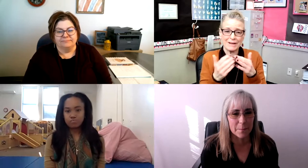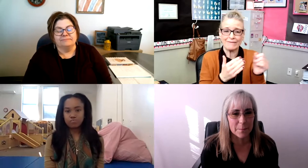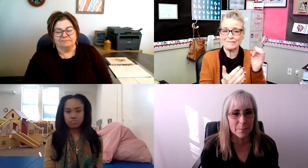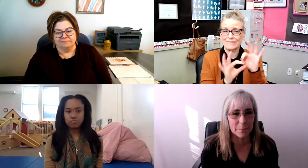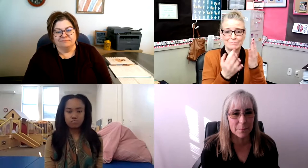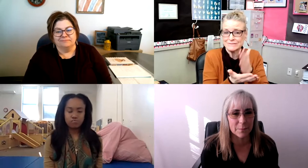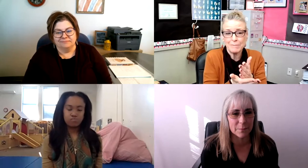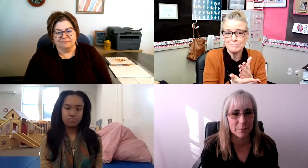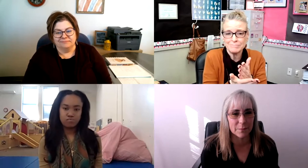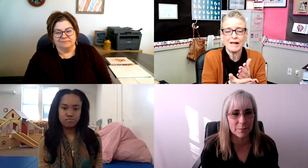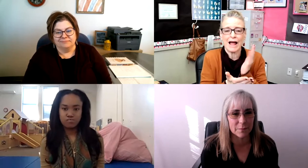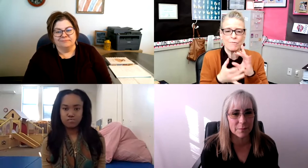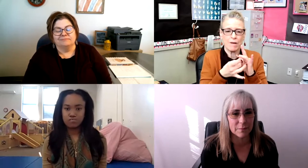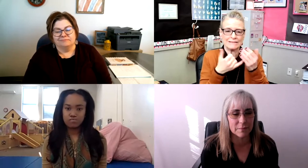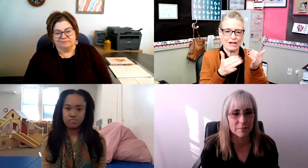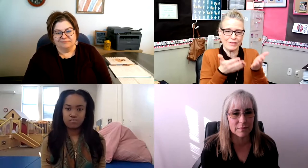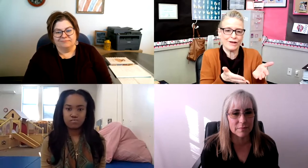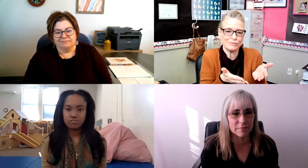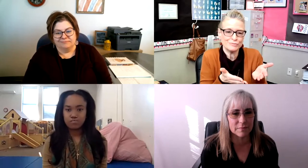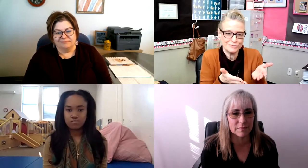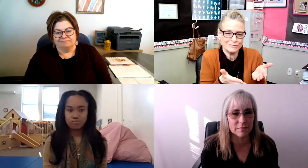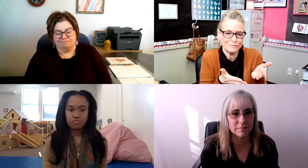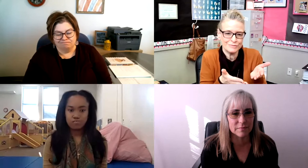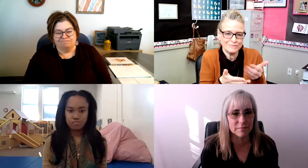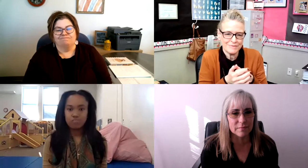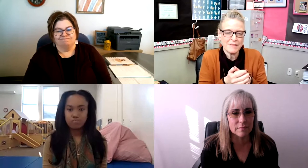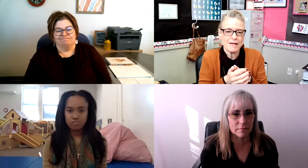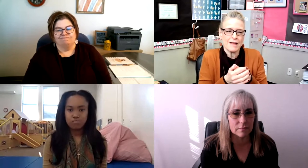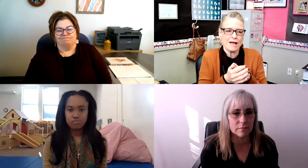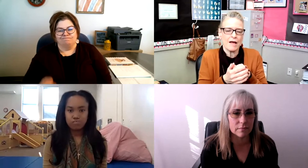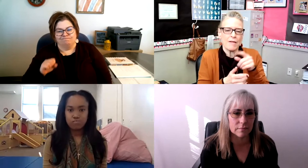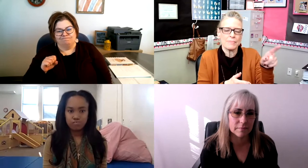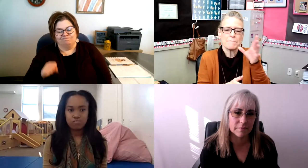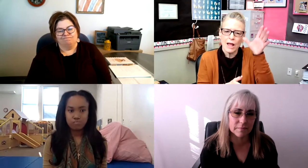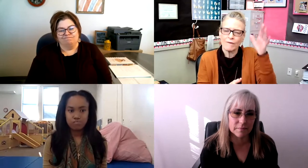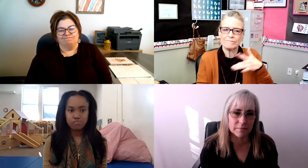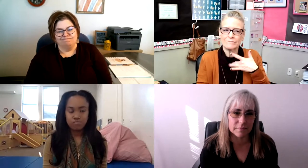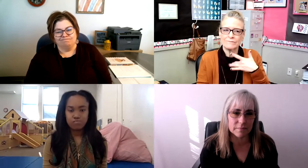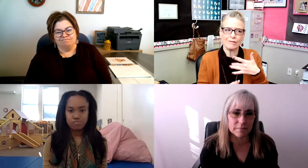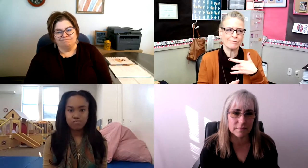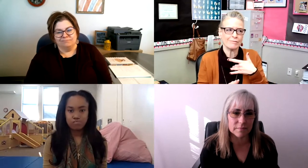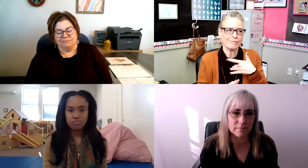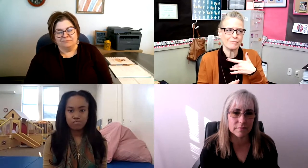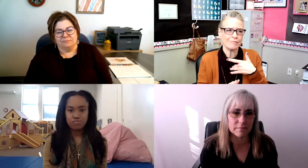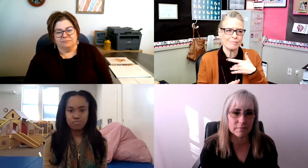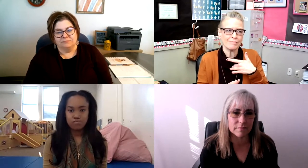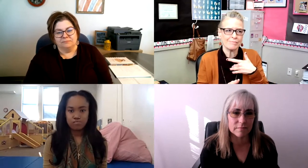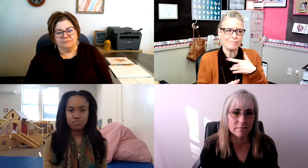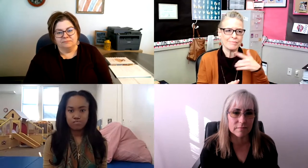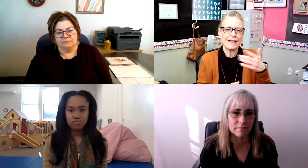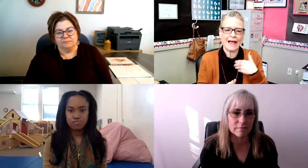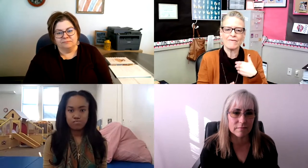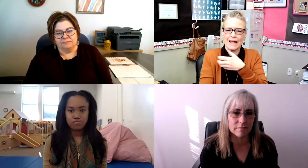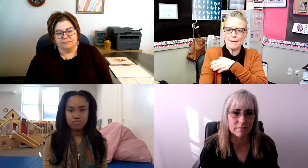No matter how many years, no matter if the family stops their services, we're still there for the families. And that makes